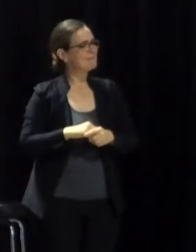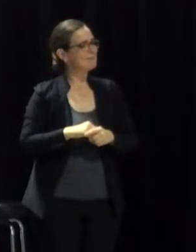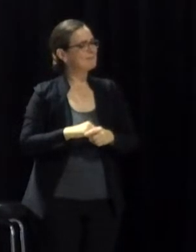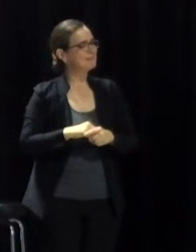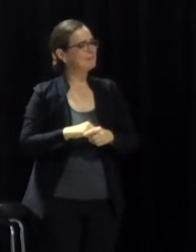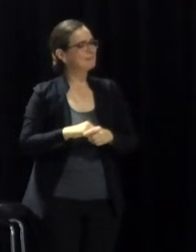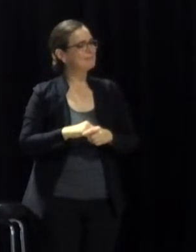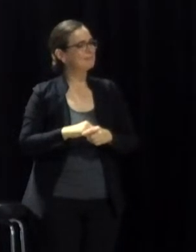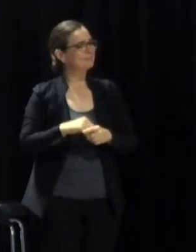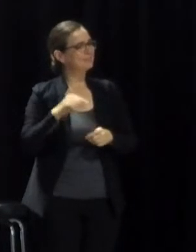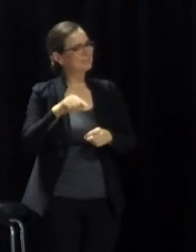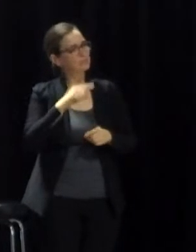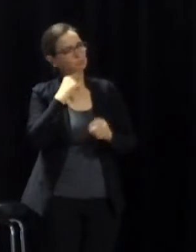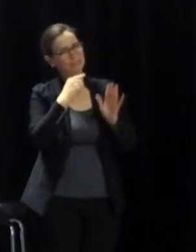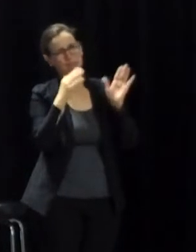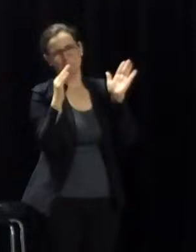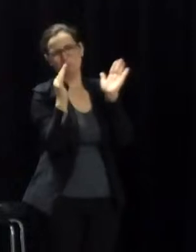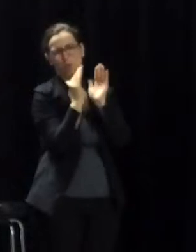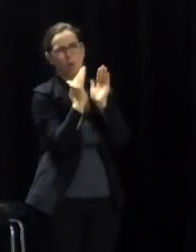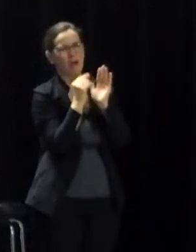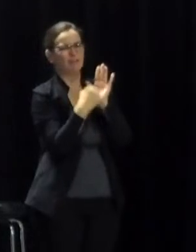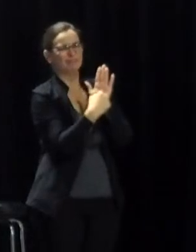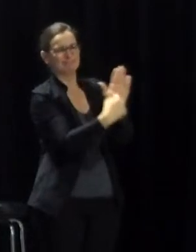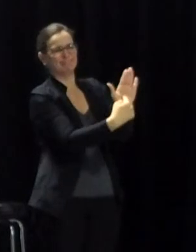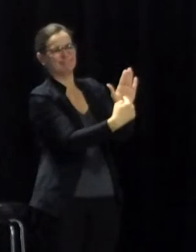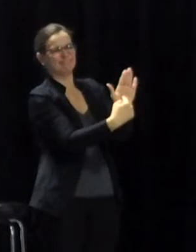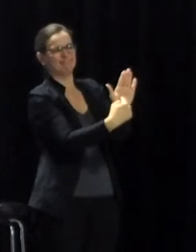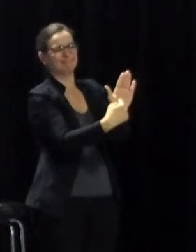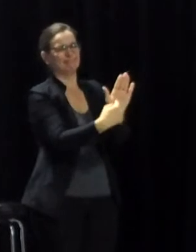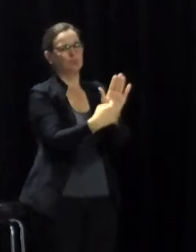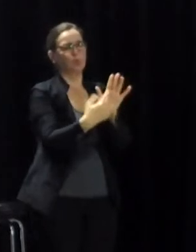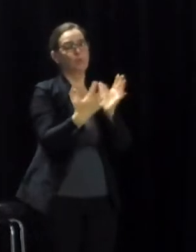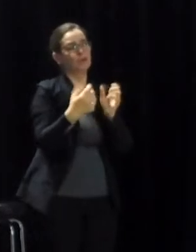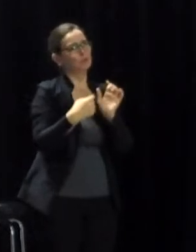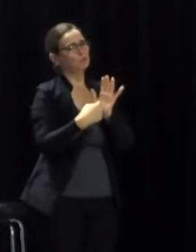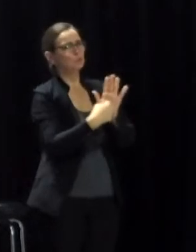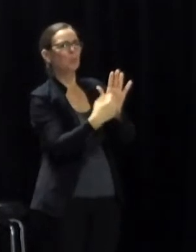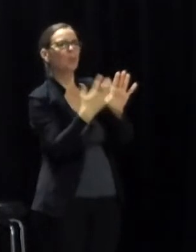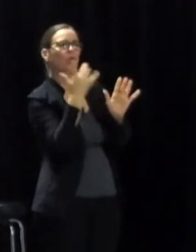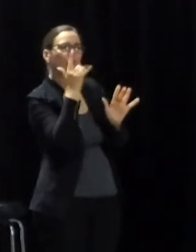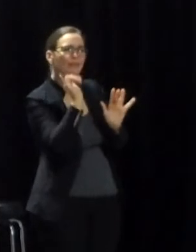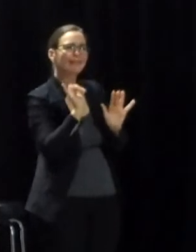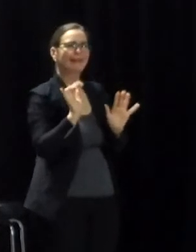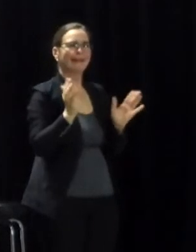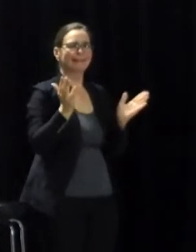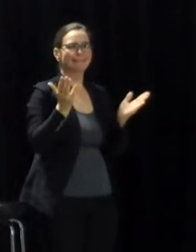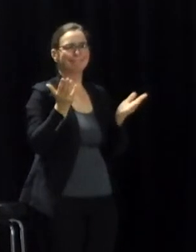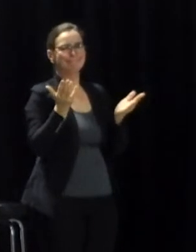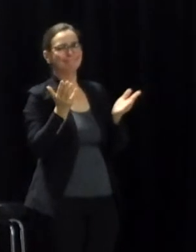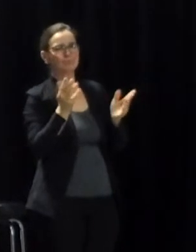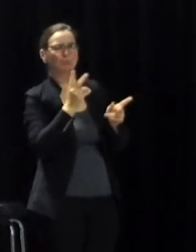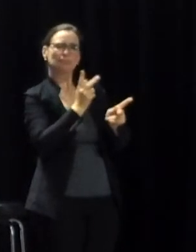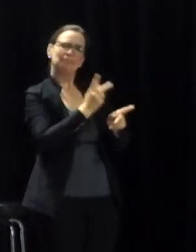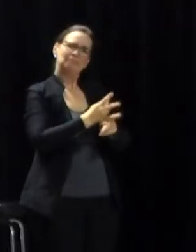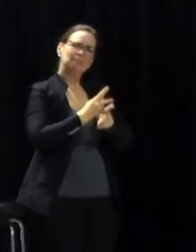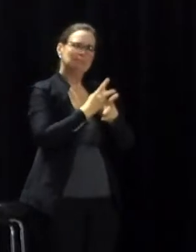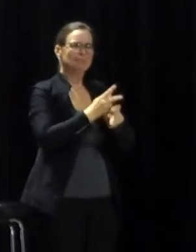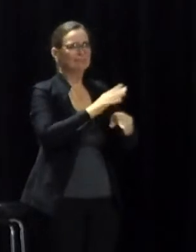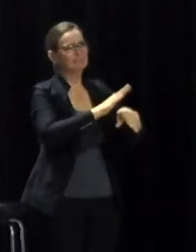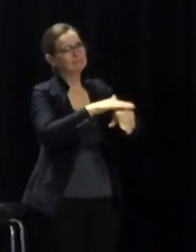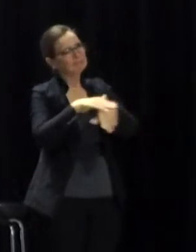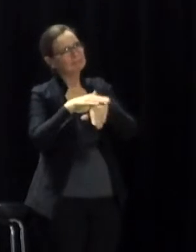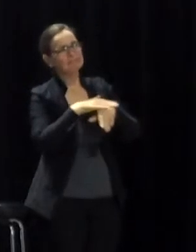say at this point. And there are different work. People are working everywhere. The community is open. So that's why we are asking that if